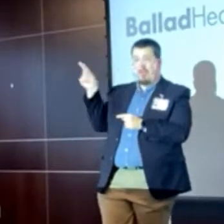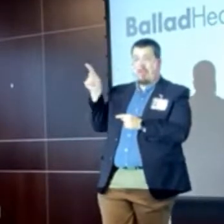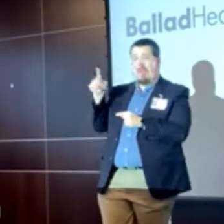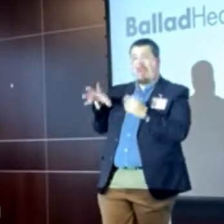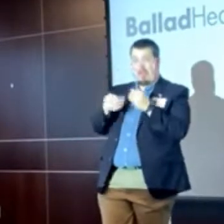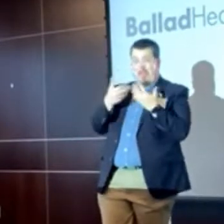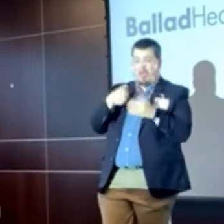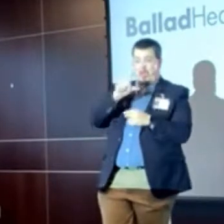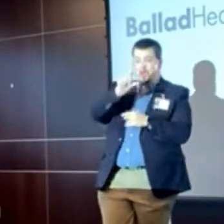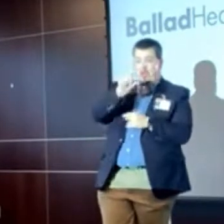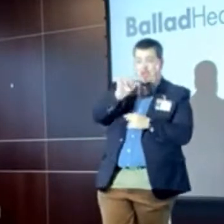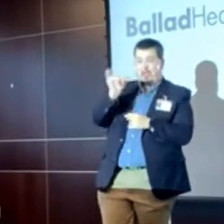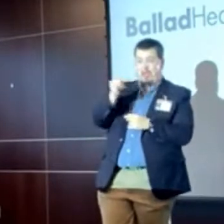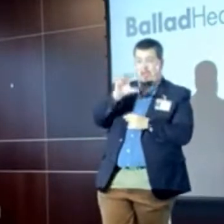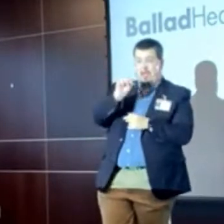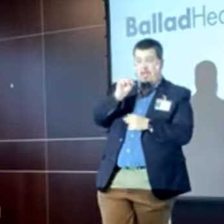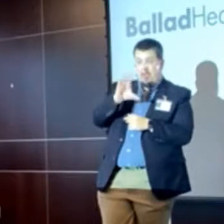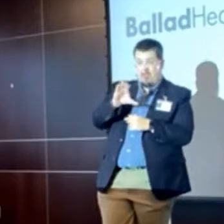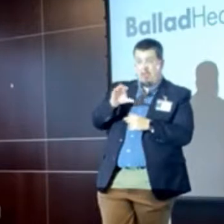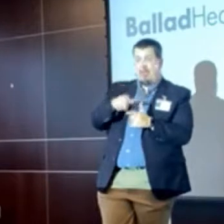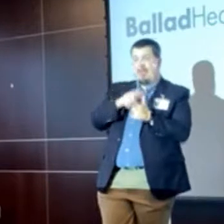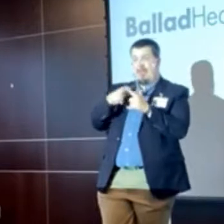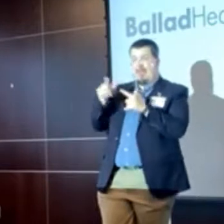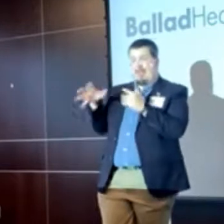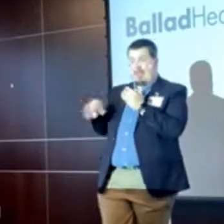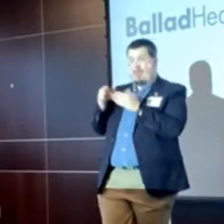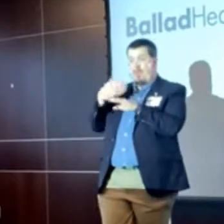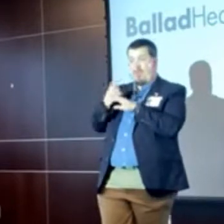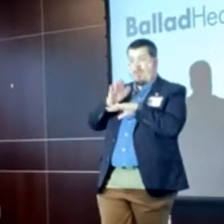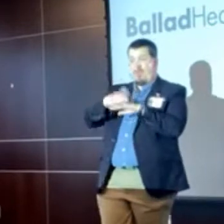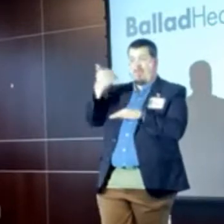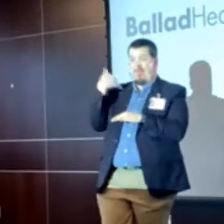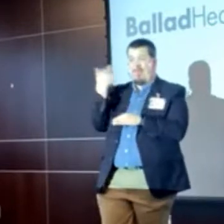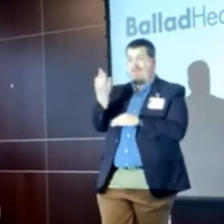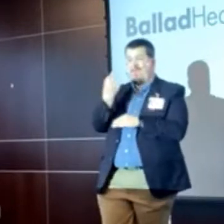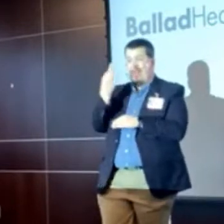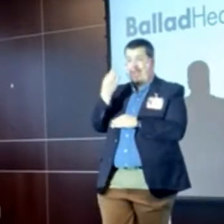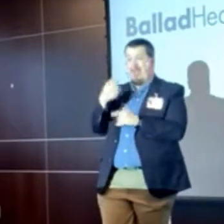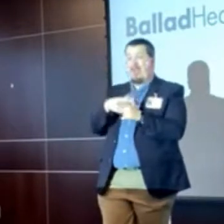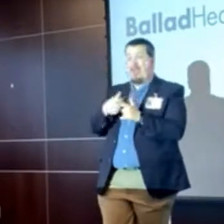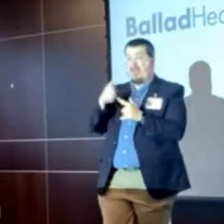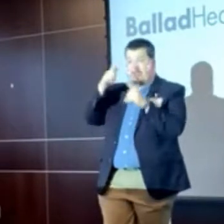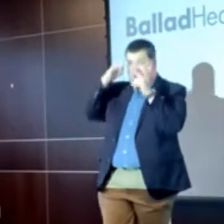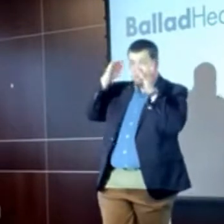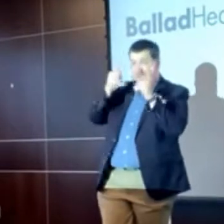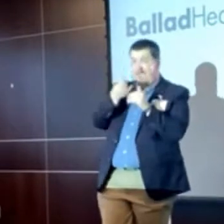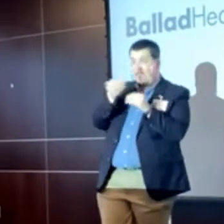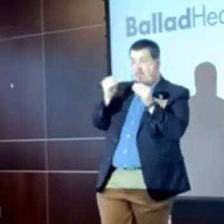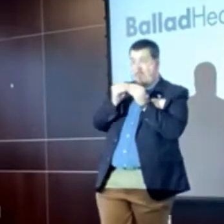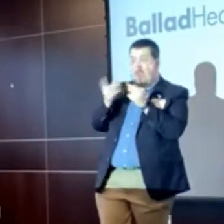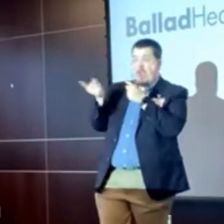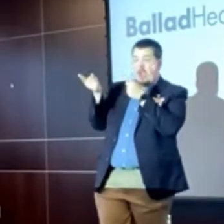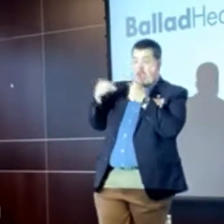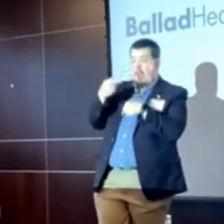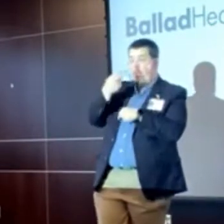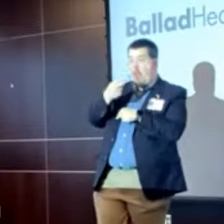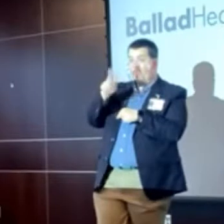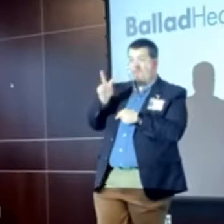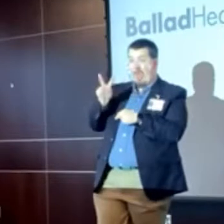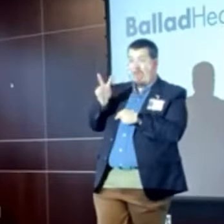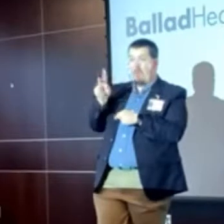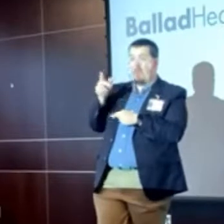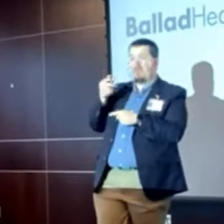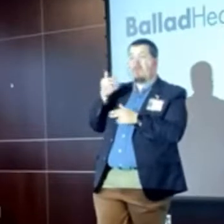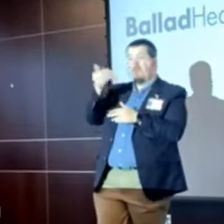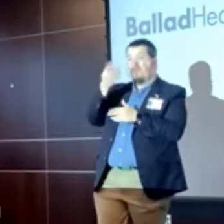had already at Johnson City Medical Center, and they arrived on Friday, and we are anticipating a few more to arrive at Holston Valley in the next